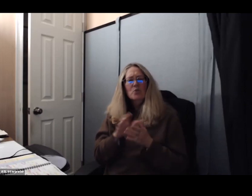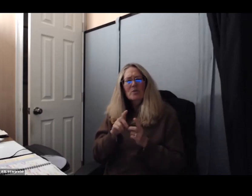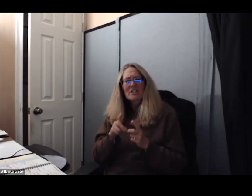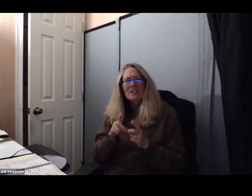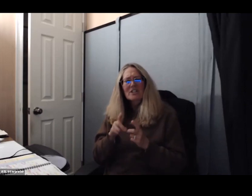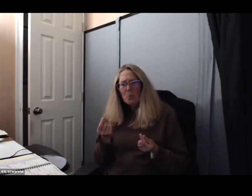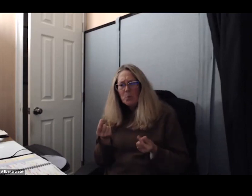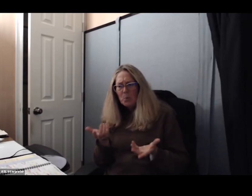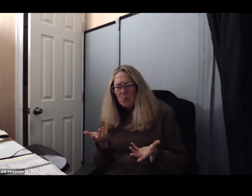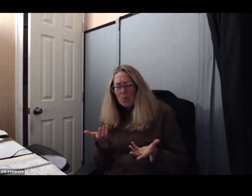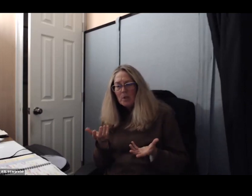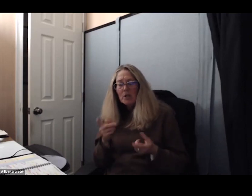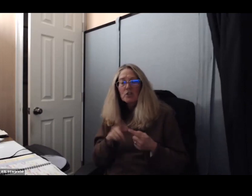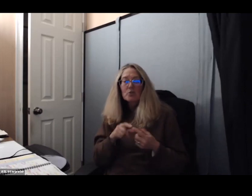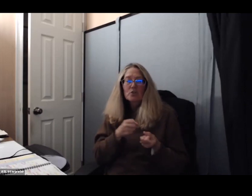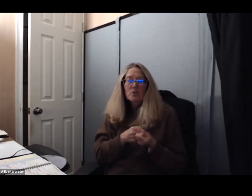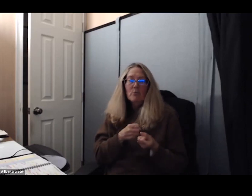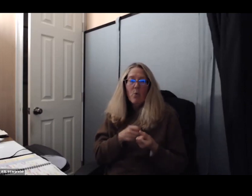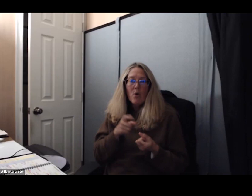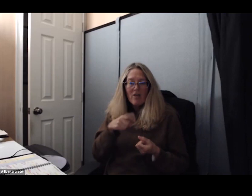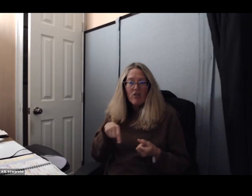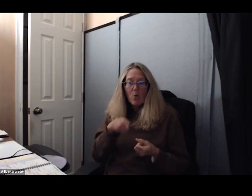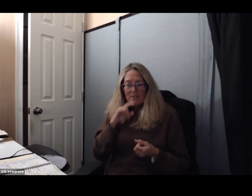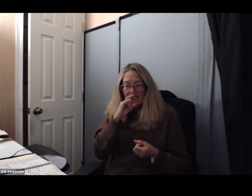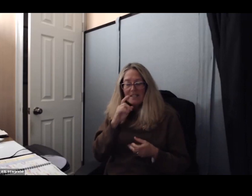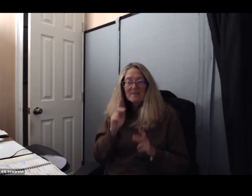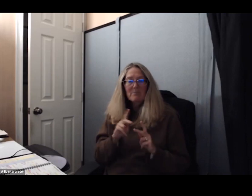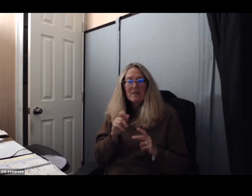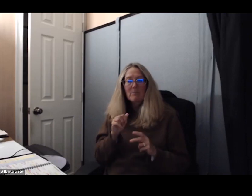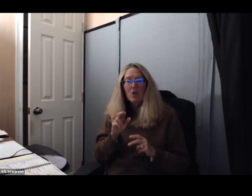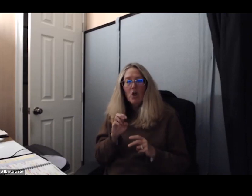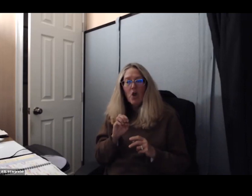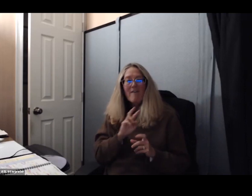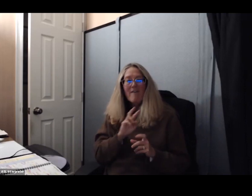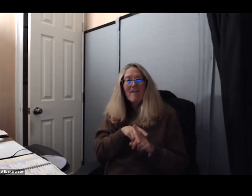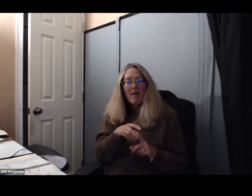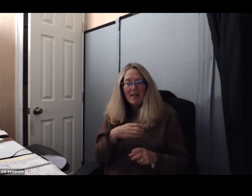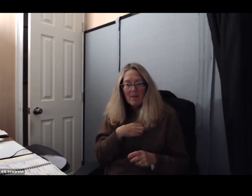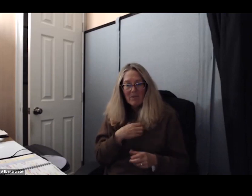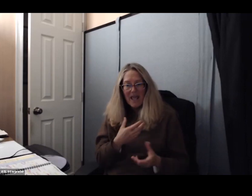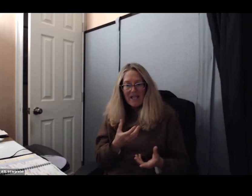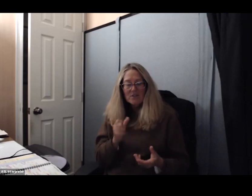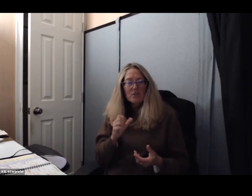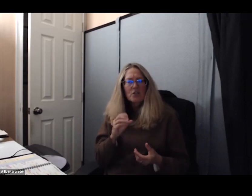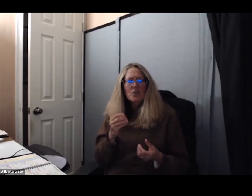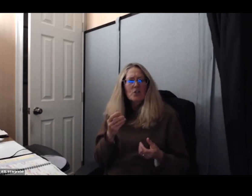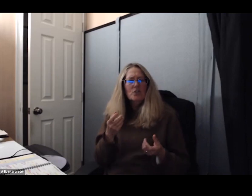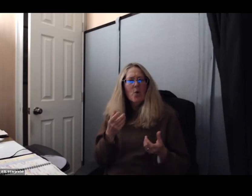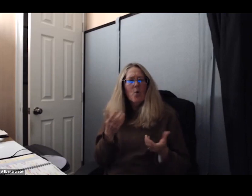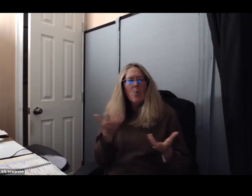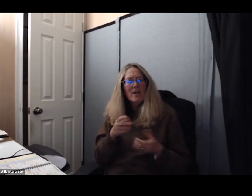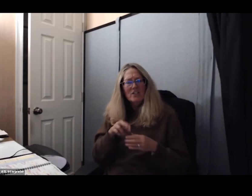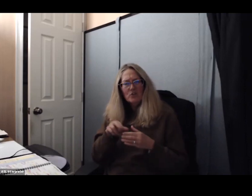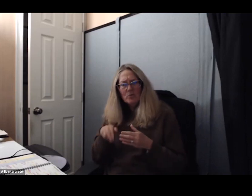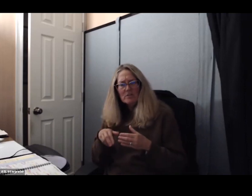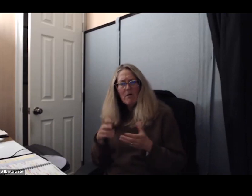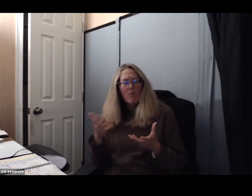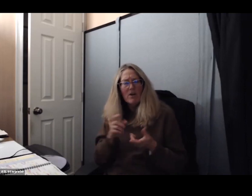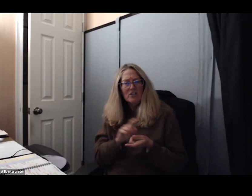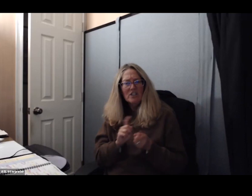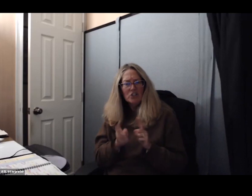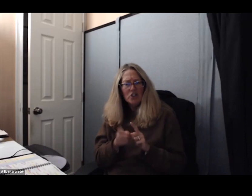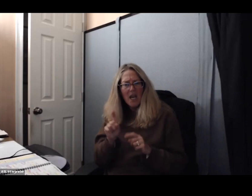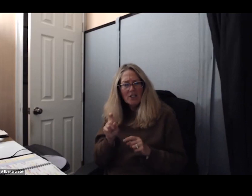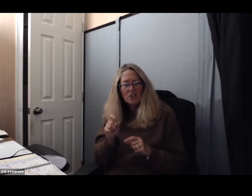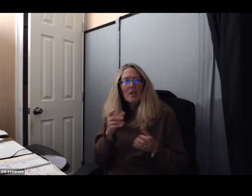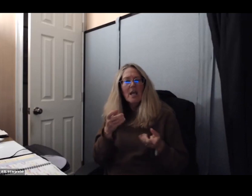do in order to support these kids? People are filing these complaints, but what is coming out of it? What is the change that